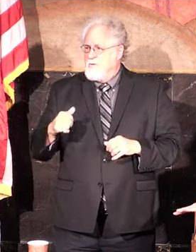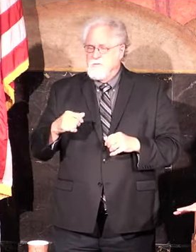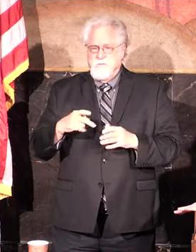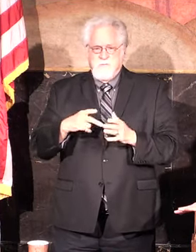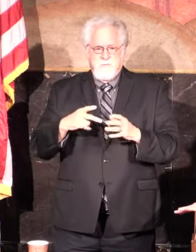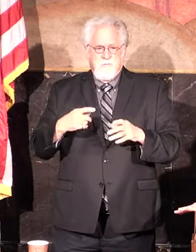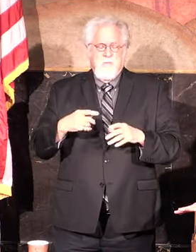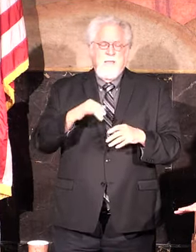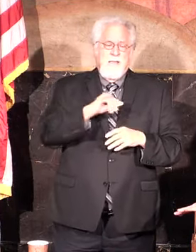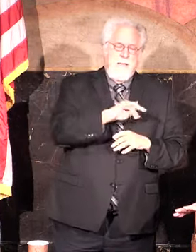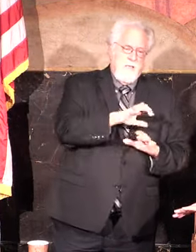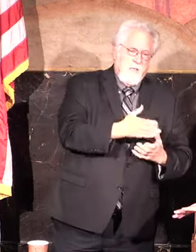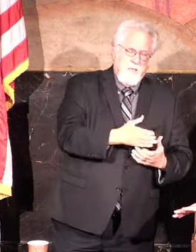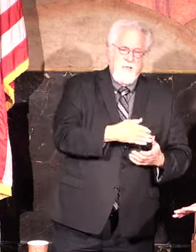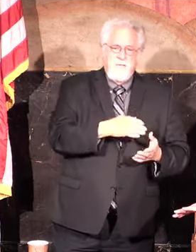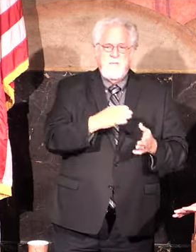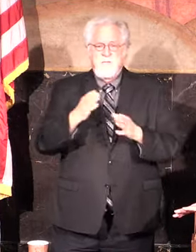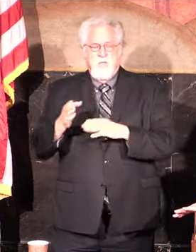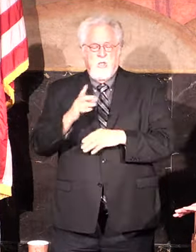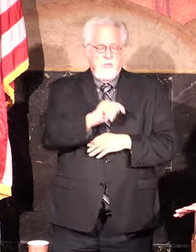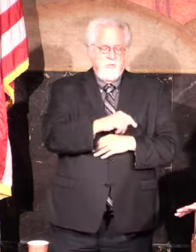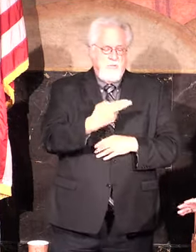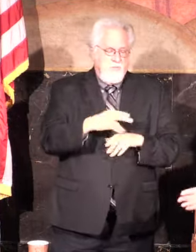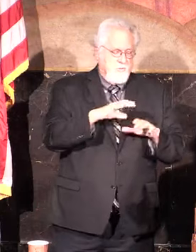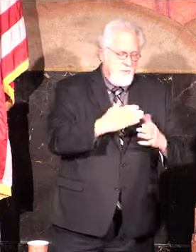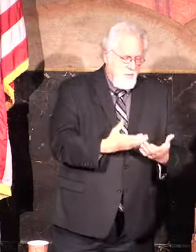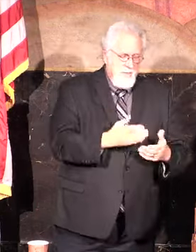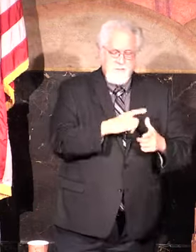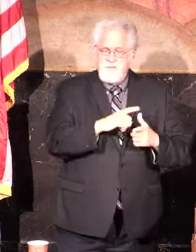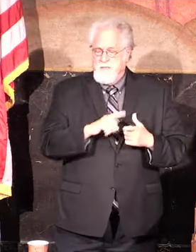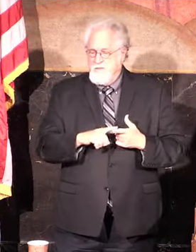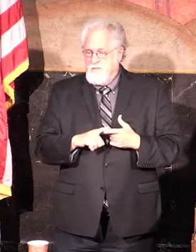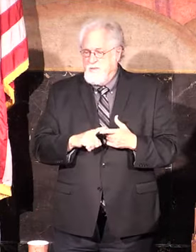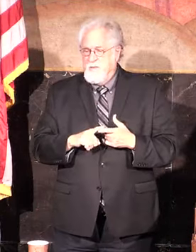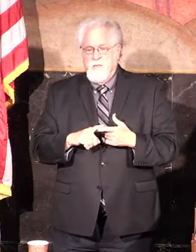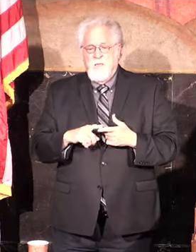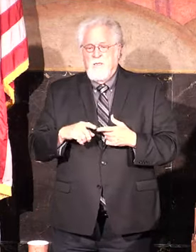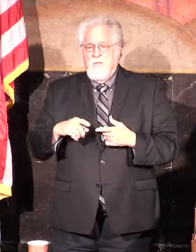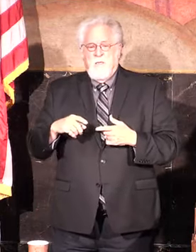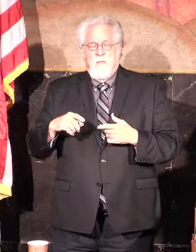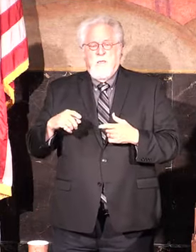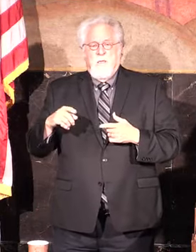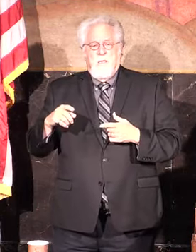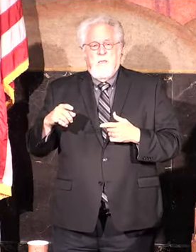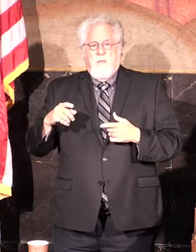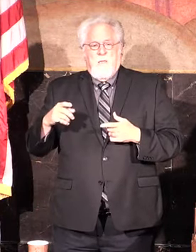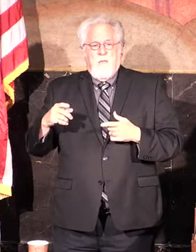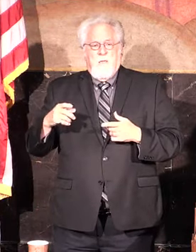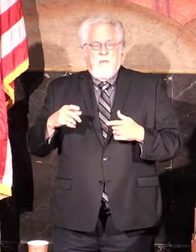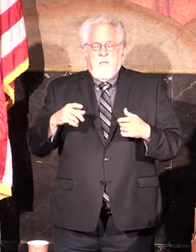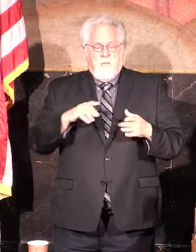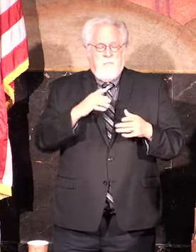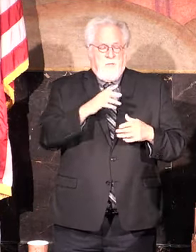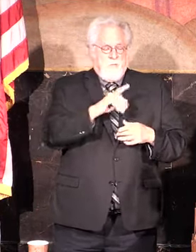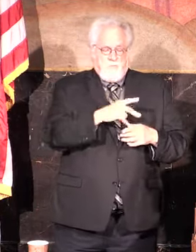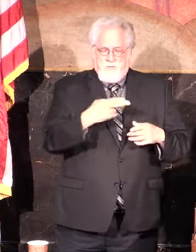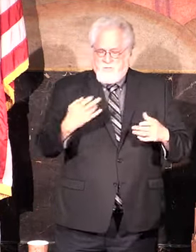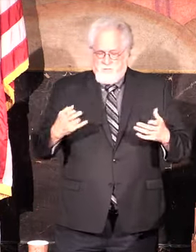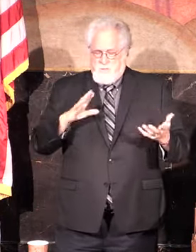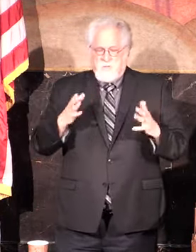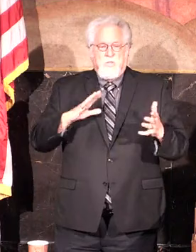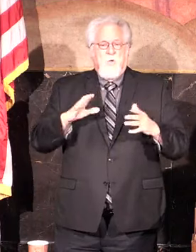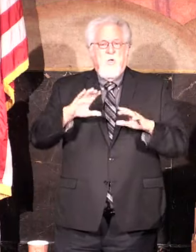they'll be in, if they have a Tuesday, Thursday class, for example, they may be physically present on Tuesday, but not on Thursday, so that the class